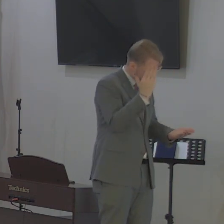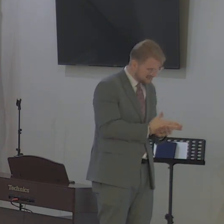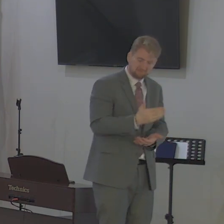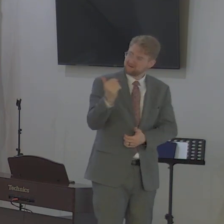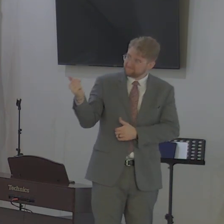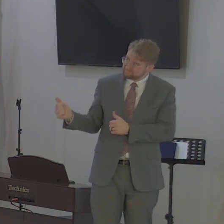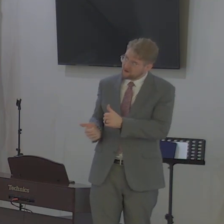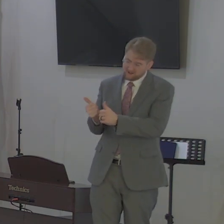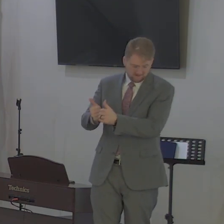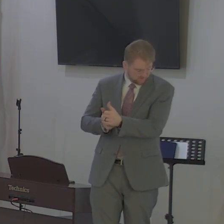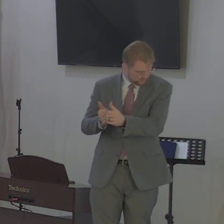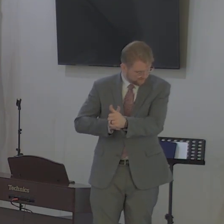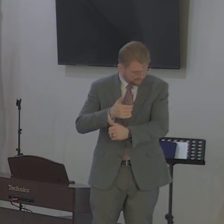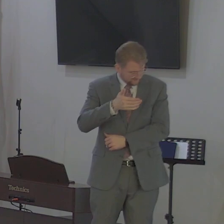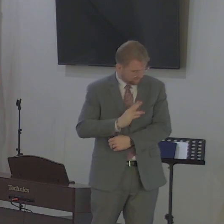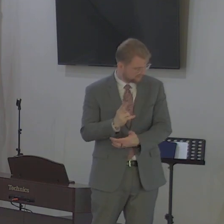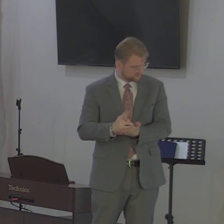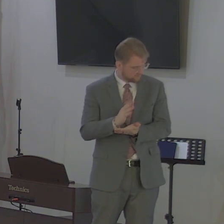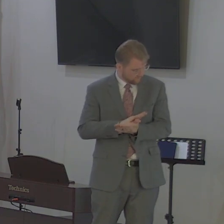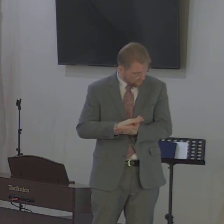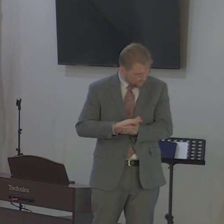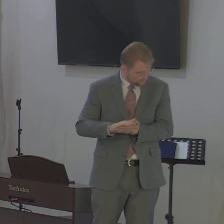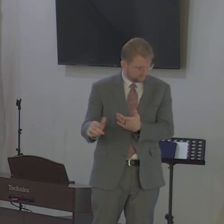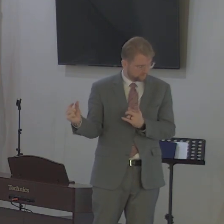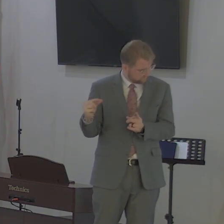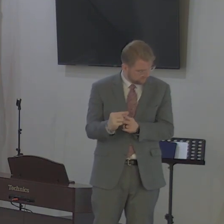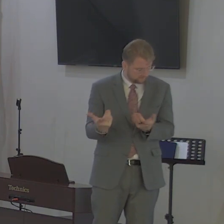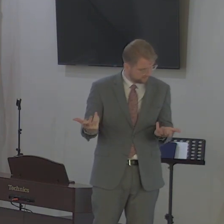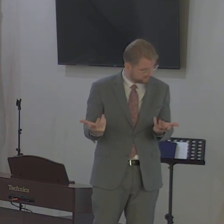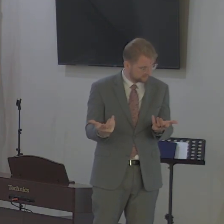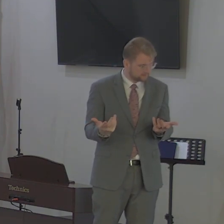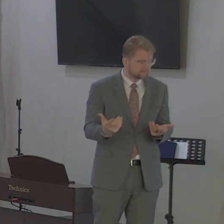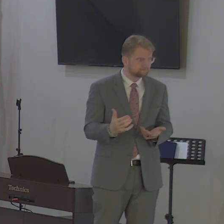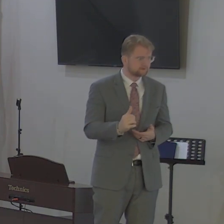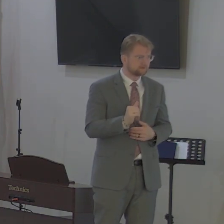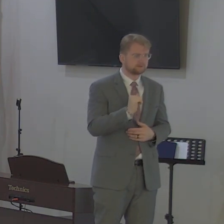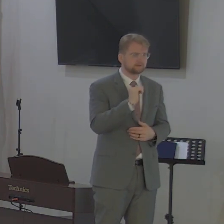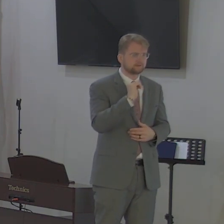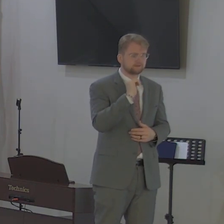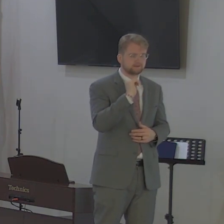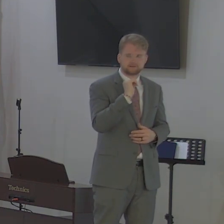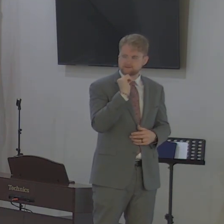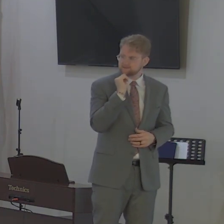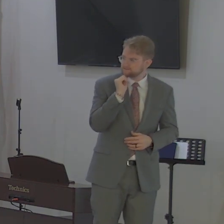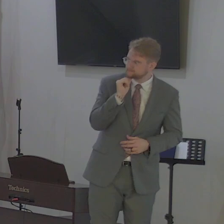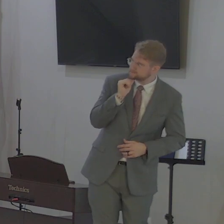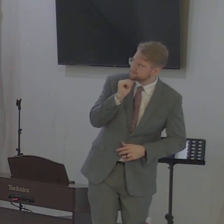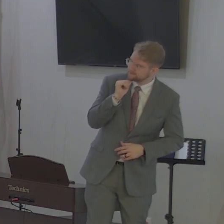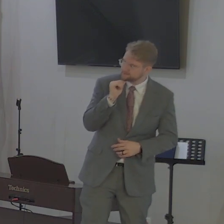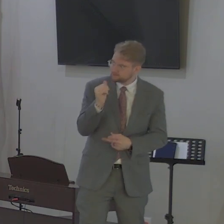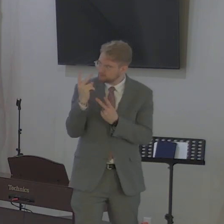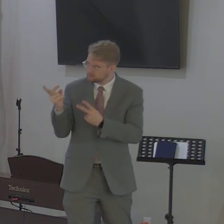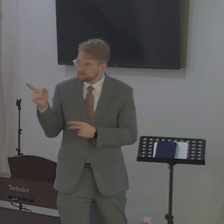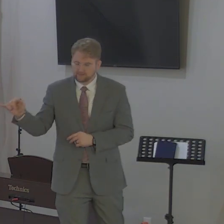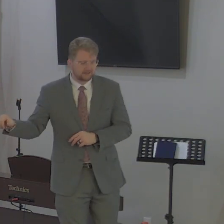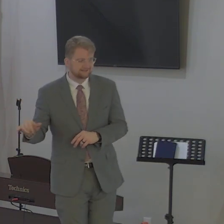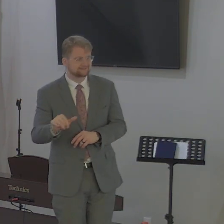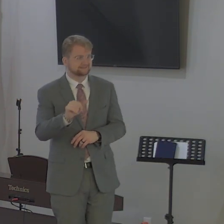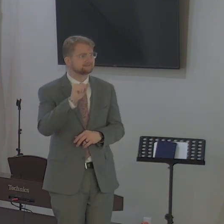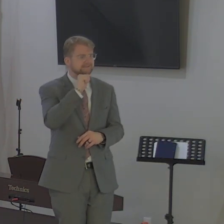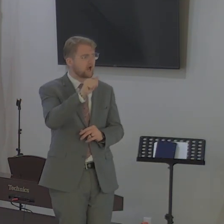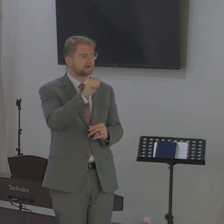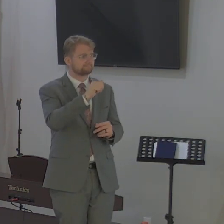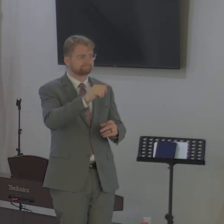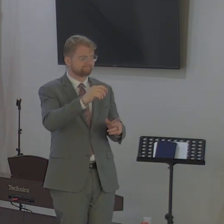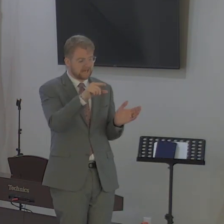following God's holy Word? Please stop looking at this thing like it's negative and it lays restrictions on me and it